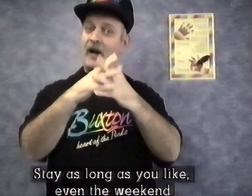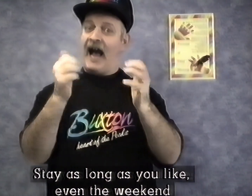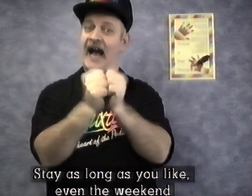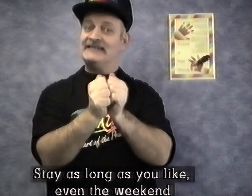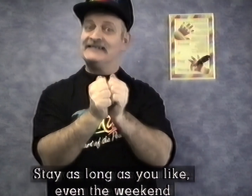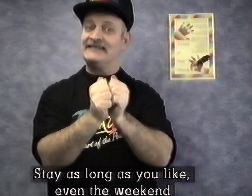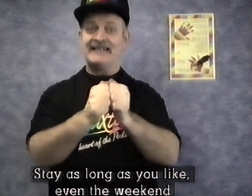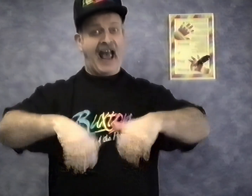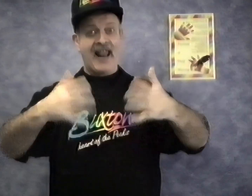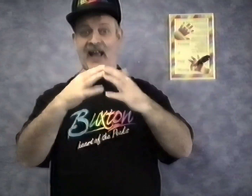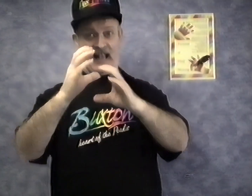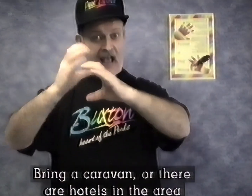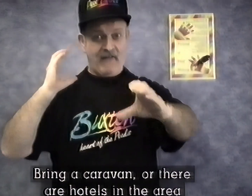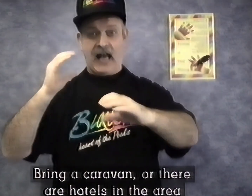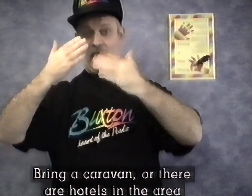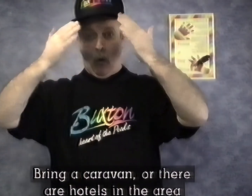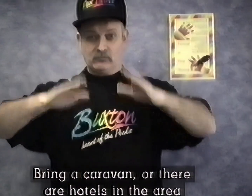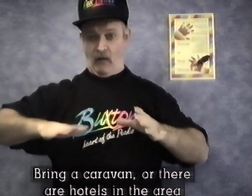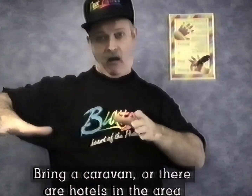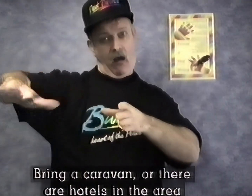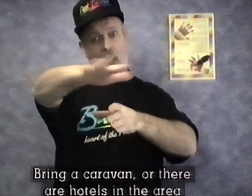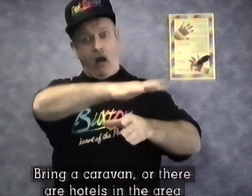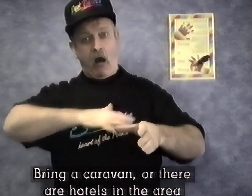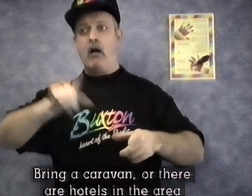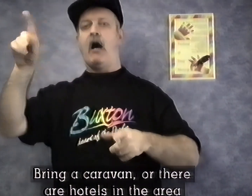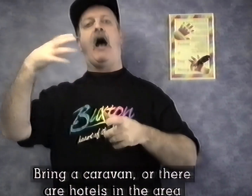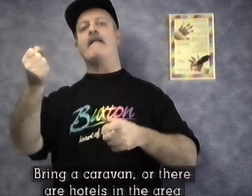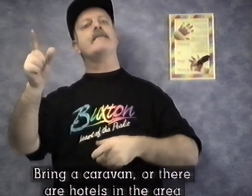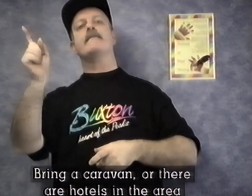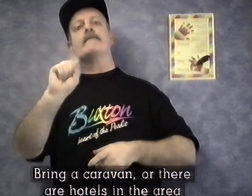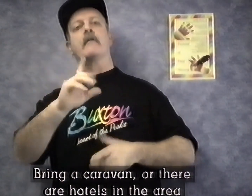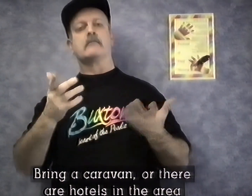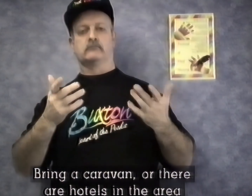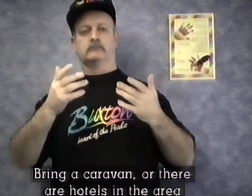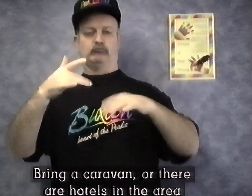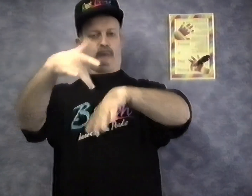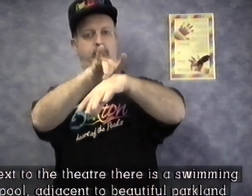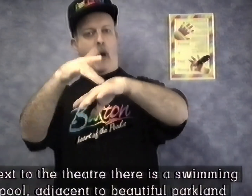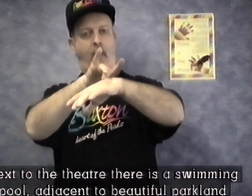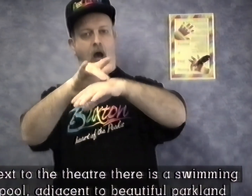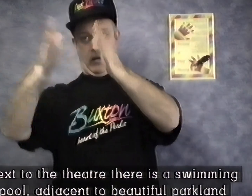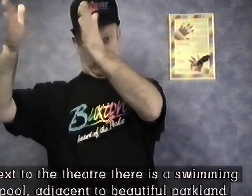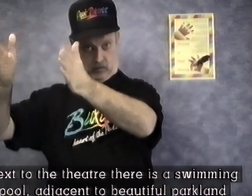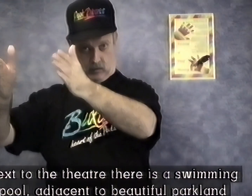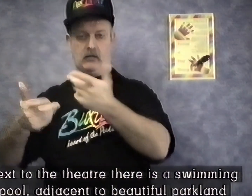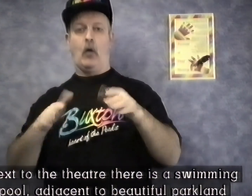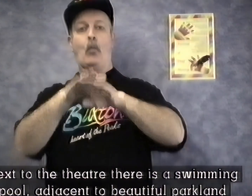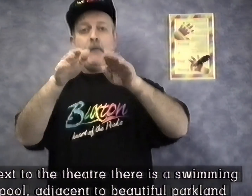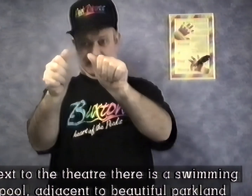weekend. Bring a caravan, or there are hotels in the area. Now, next to the theatre, there is a swimming